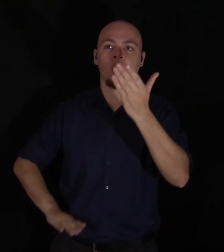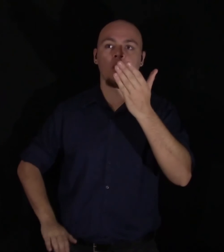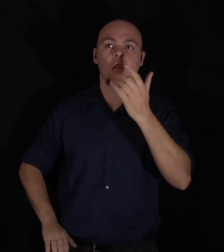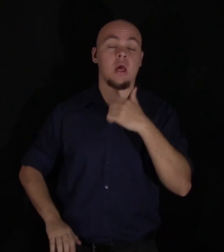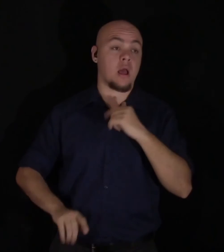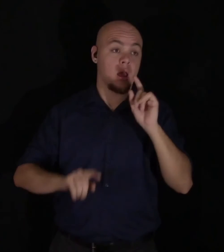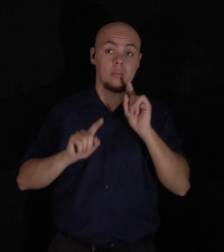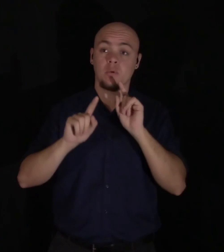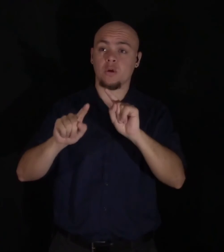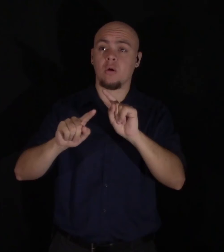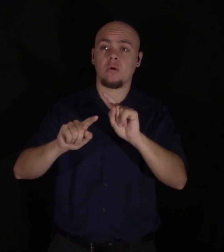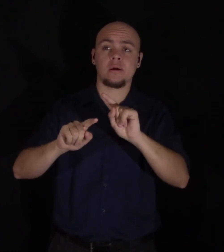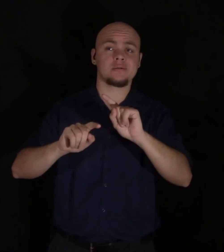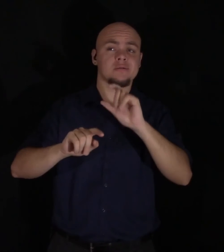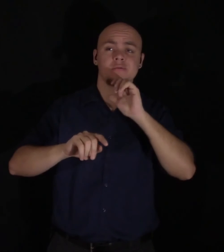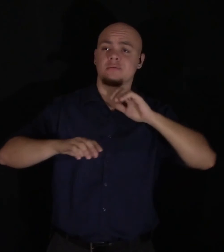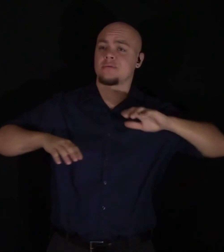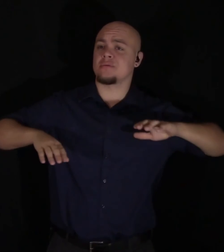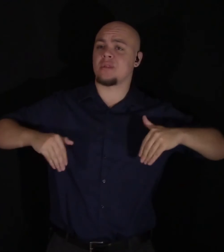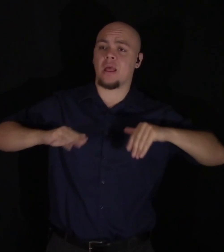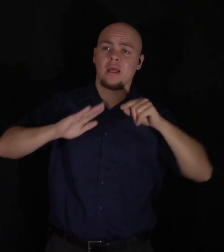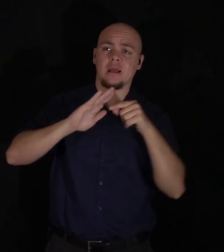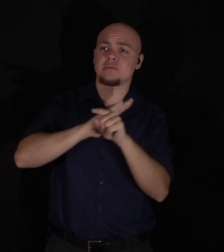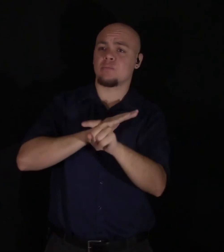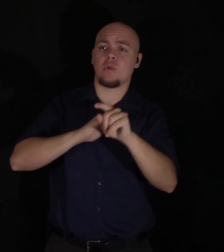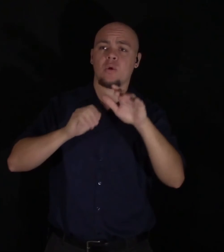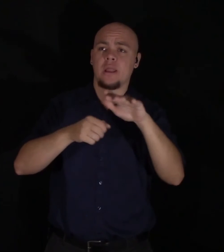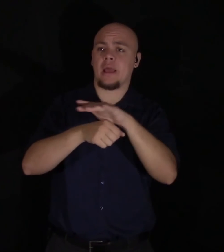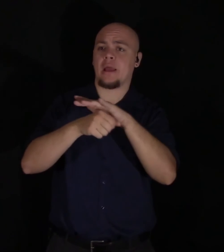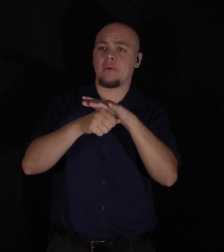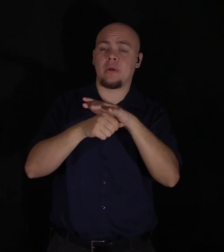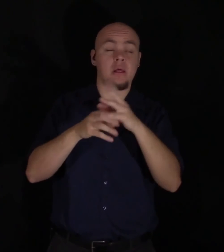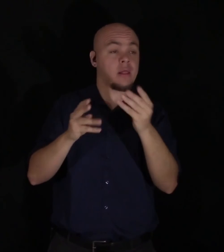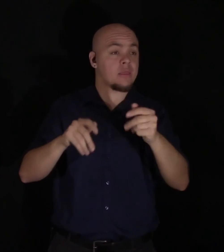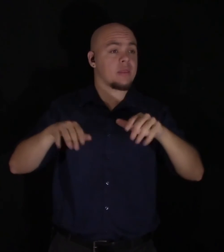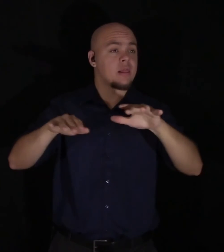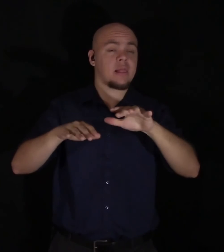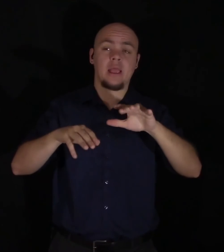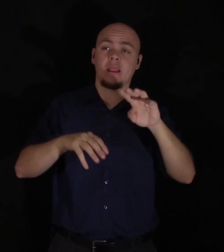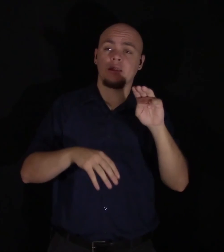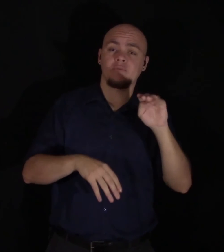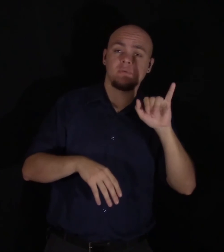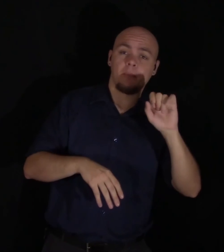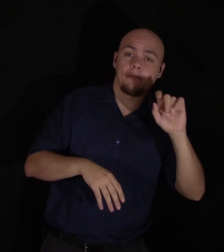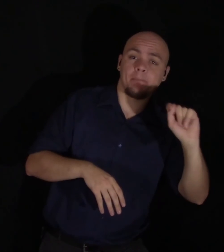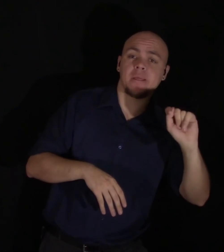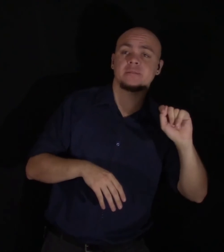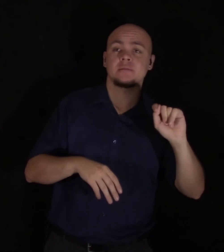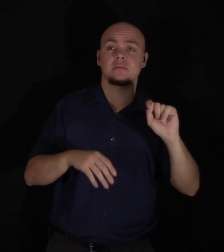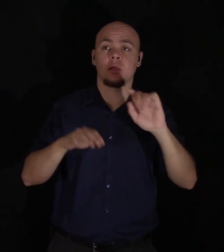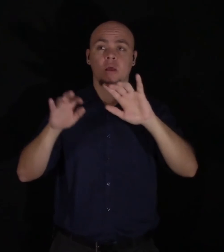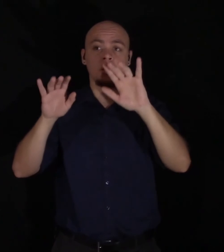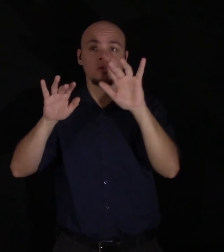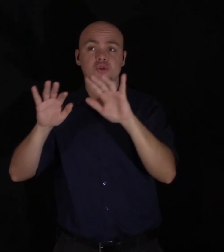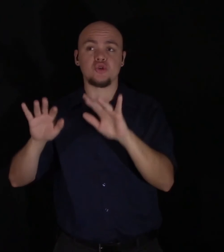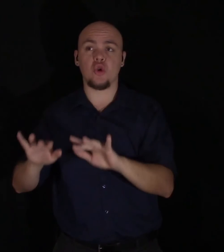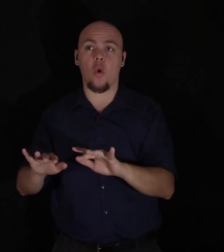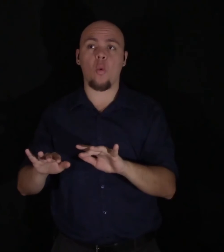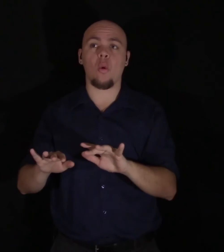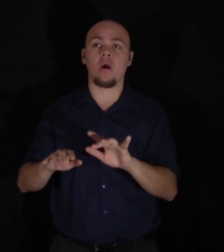to unexplored regions, to the land of mist and snow, but I shall kill no